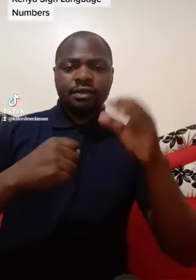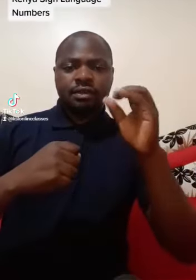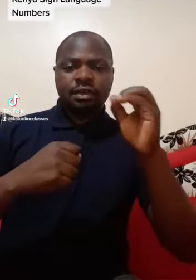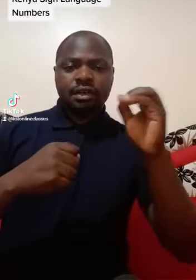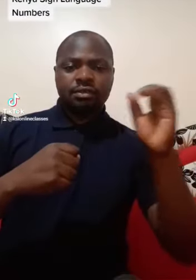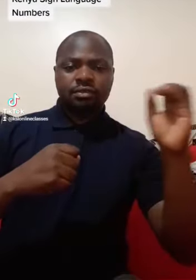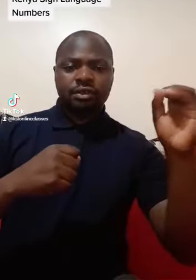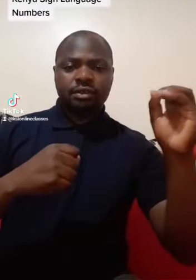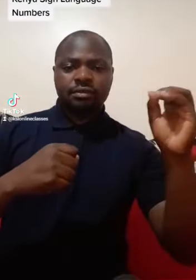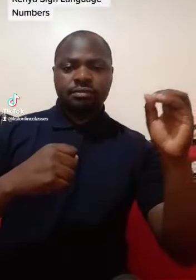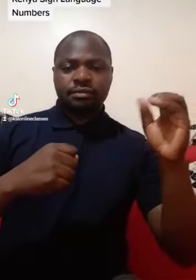700,